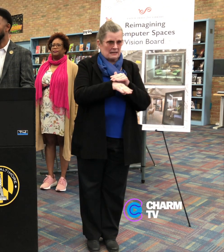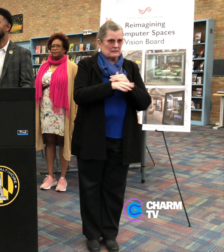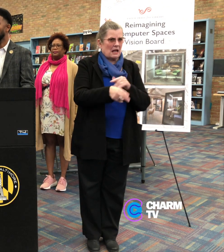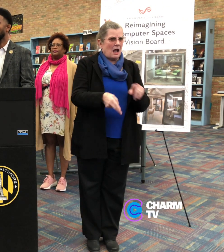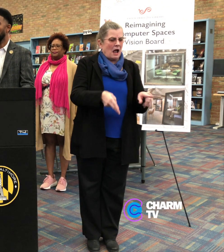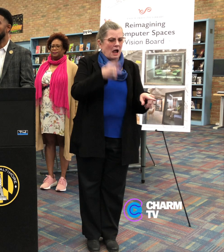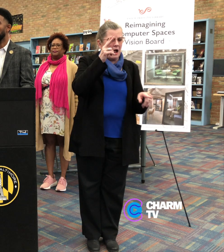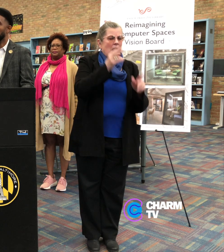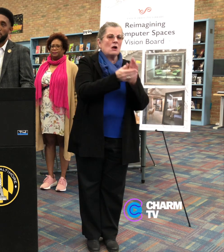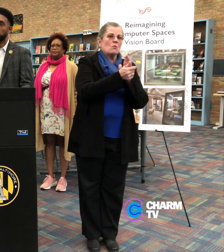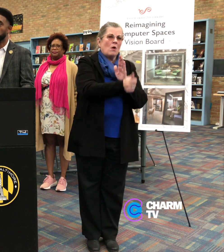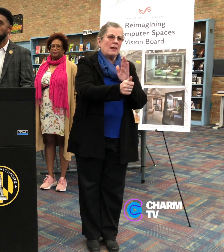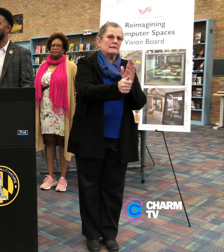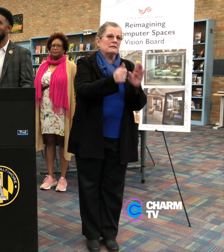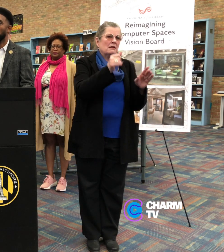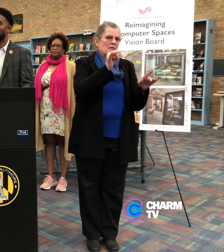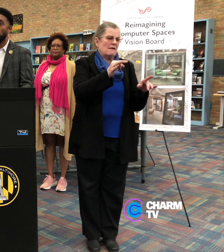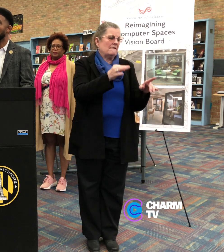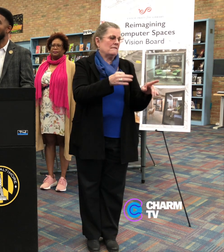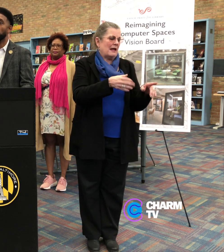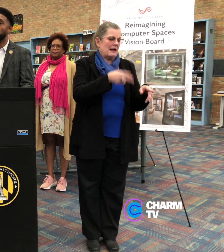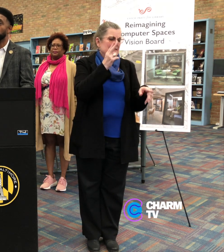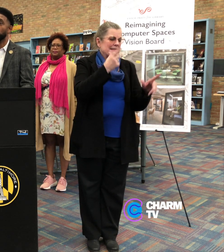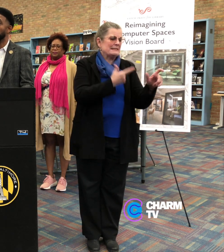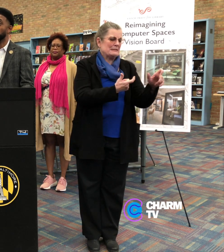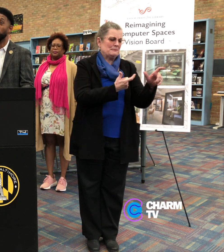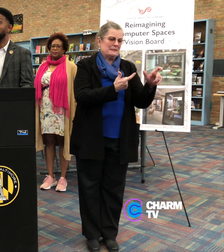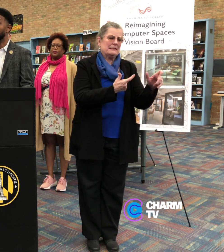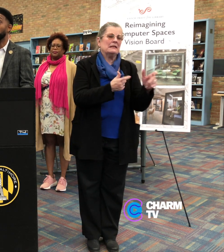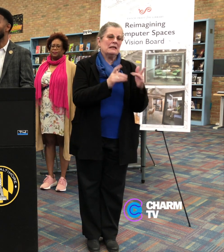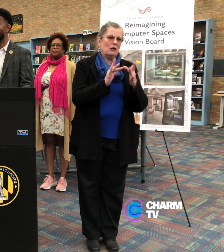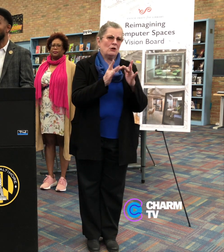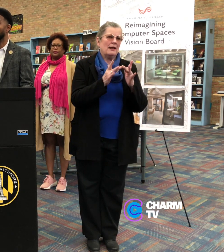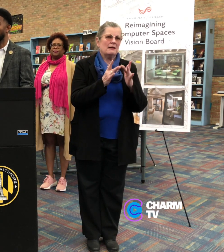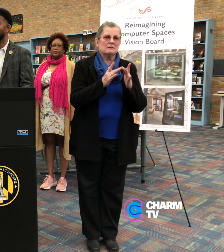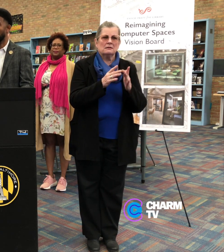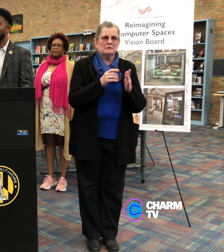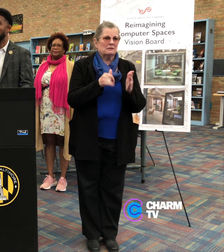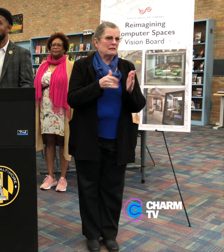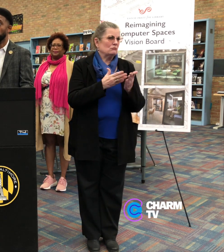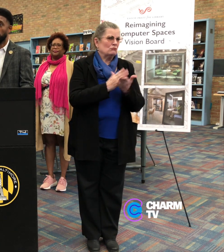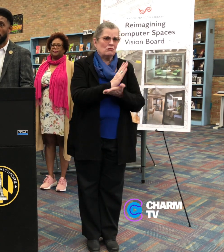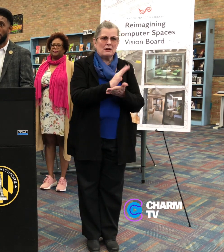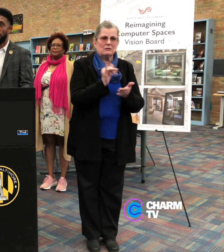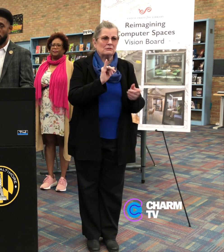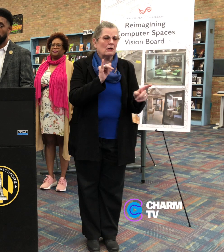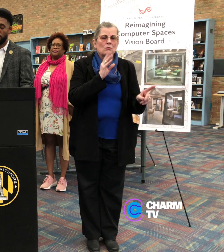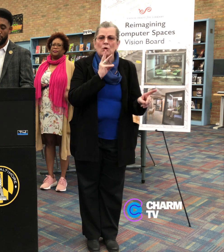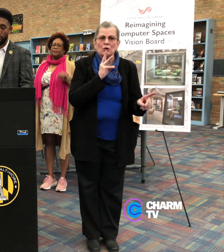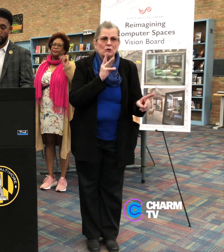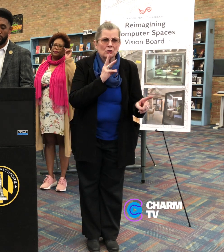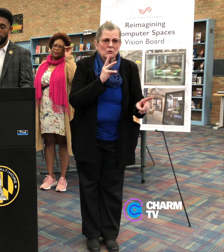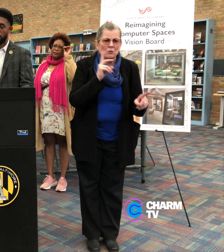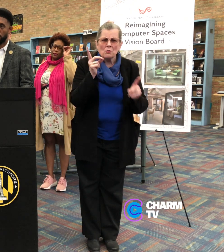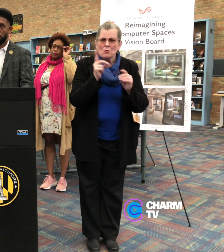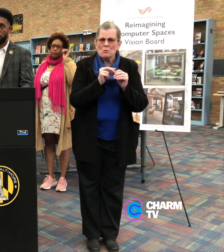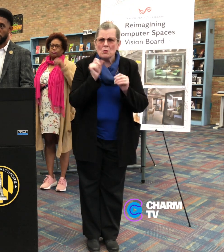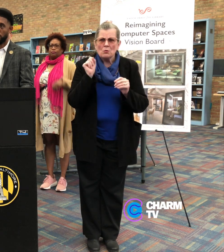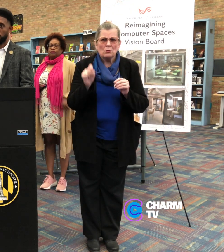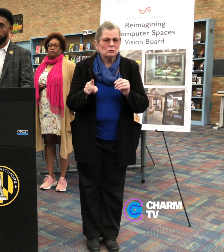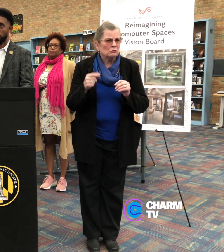high speed internet, because that's a right, like that's something that you need, like water now. One more on that topic. Yes, sir. There's